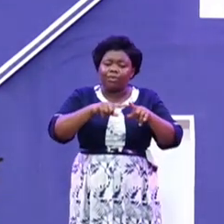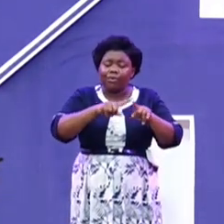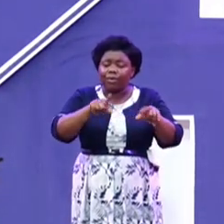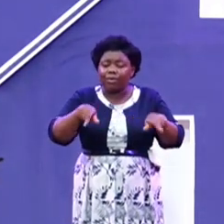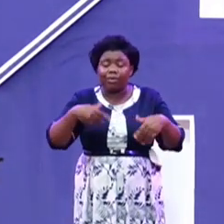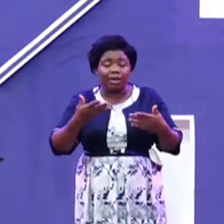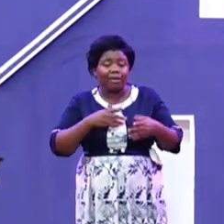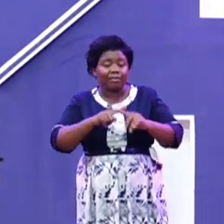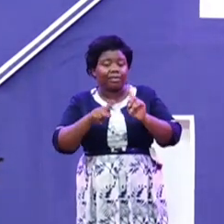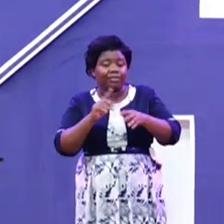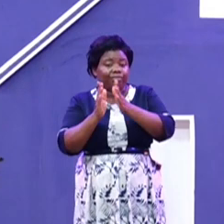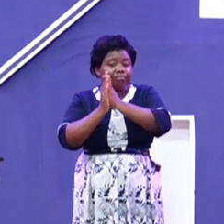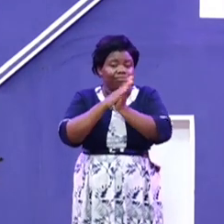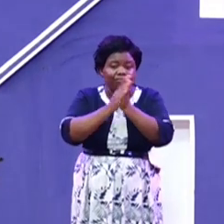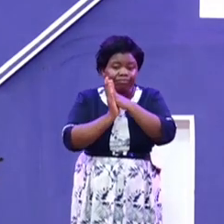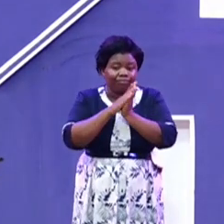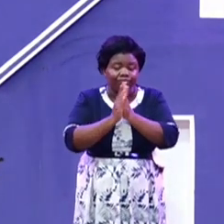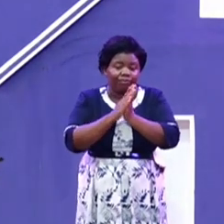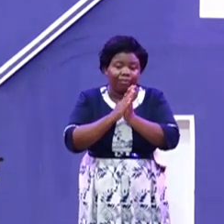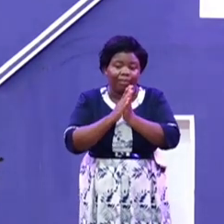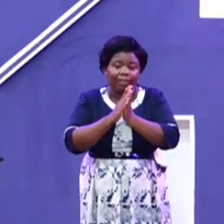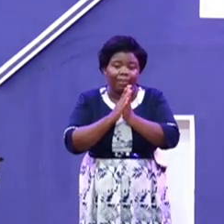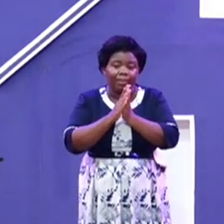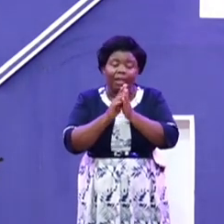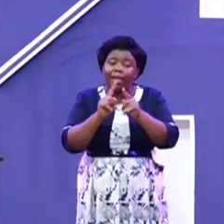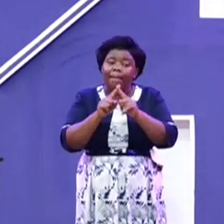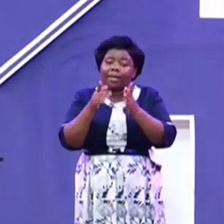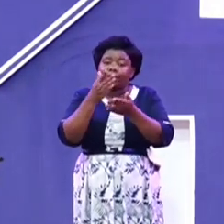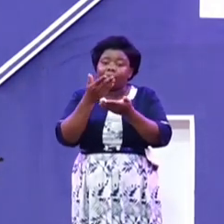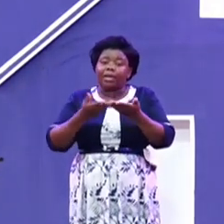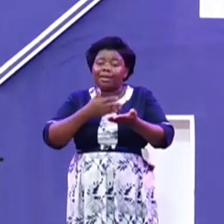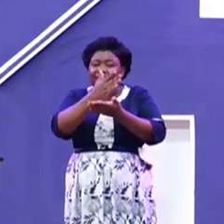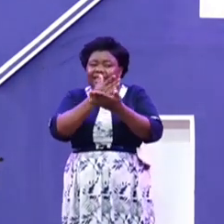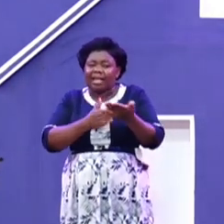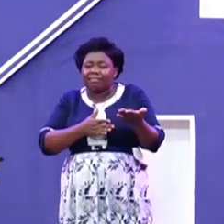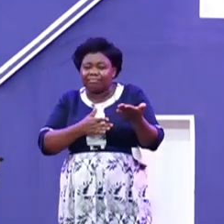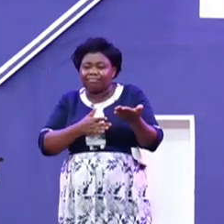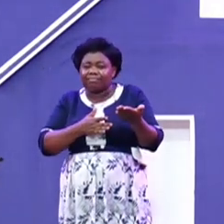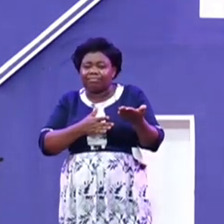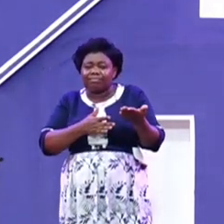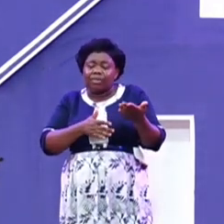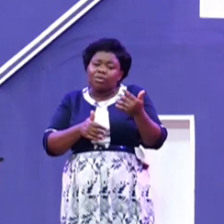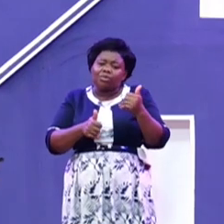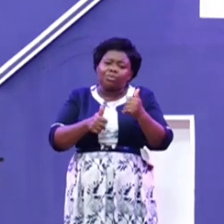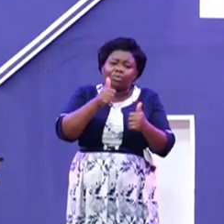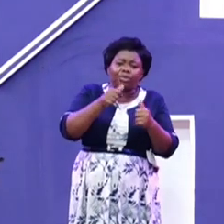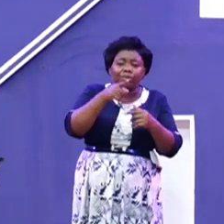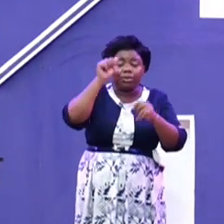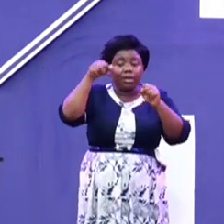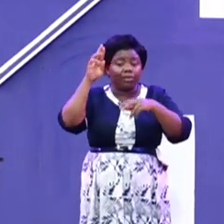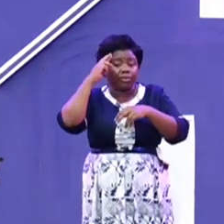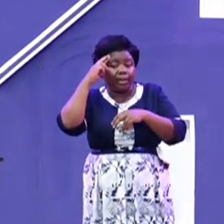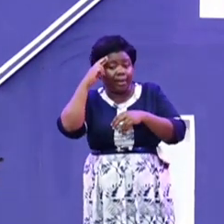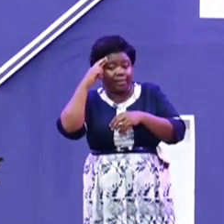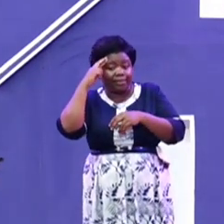njawulo. We all have different history. Naye waliwo ebimu. But there are some of them that you